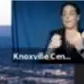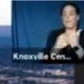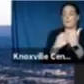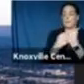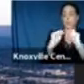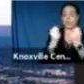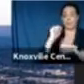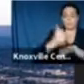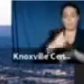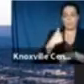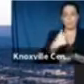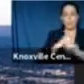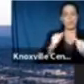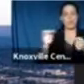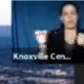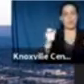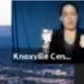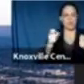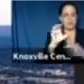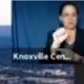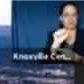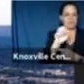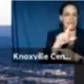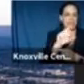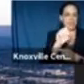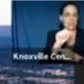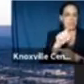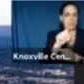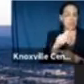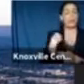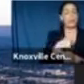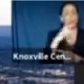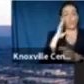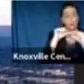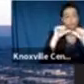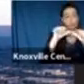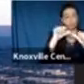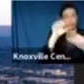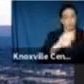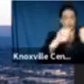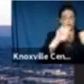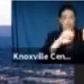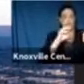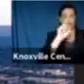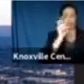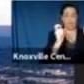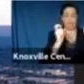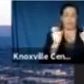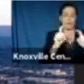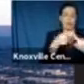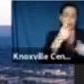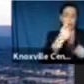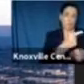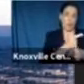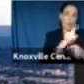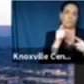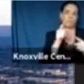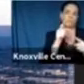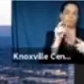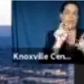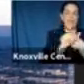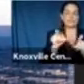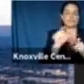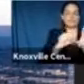our current caseload. We will, of course, continue to evaluate this and make any appropriate changes as the situation